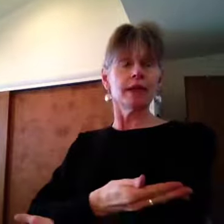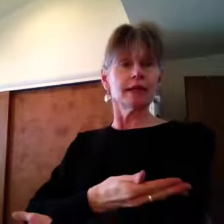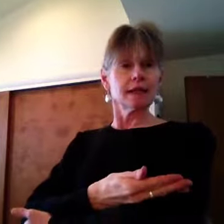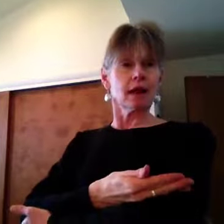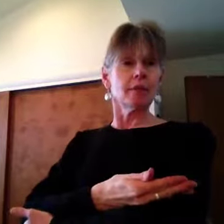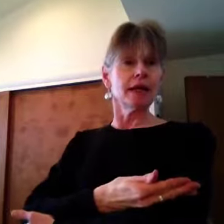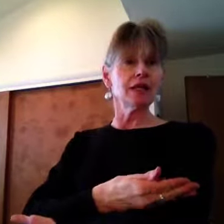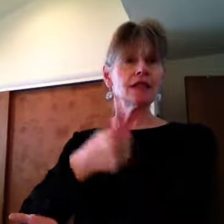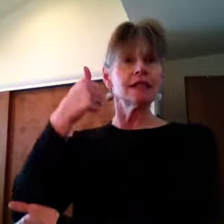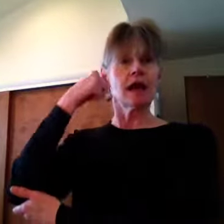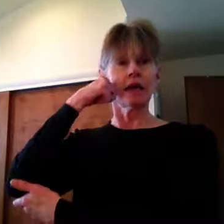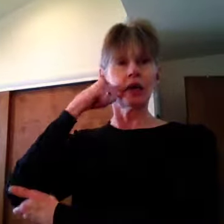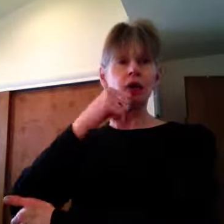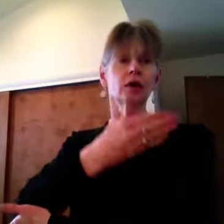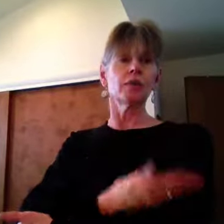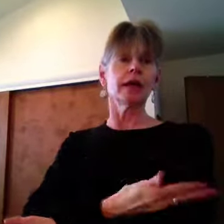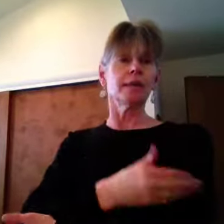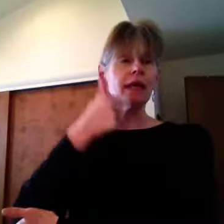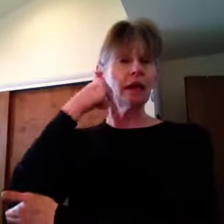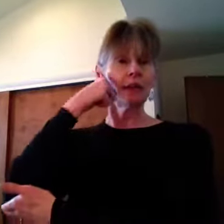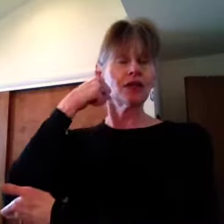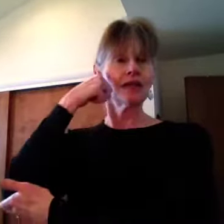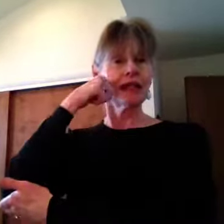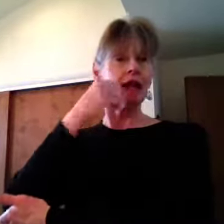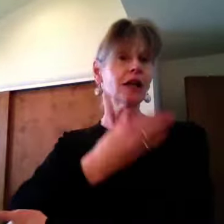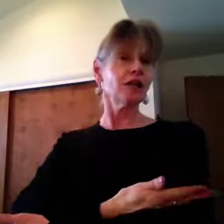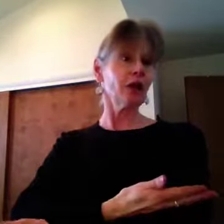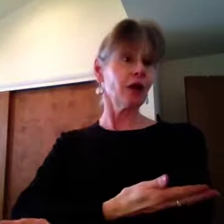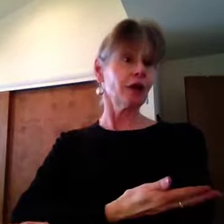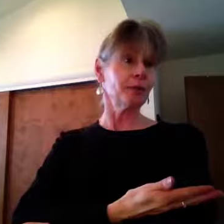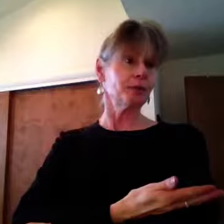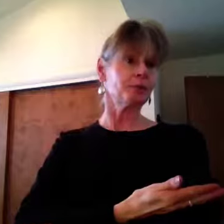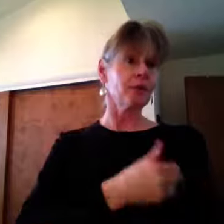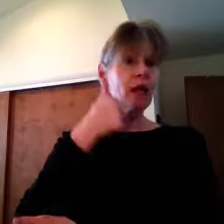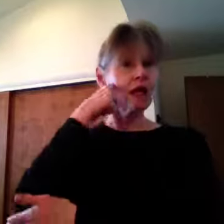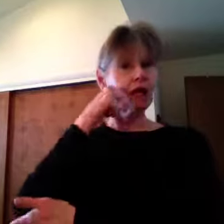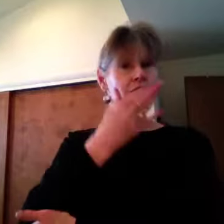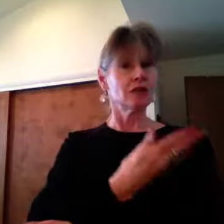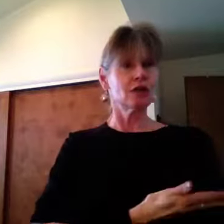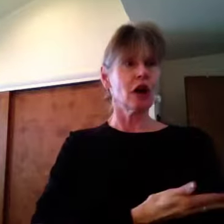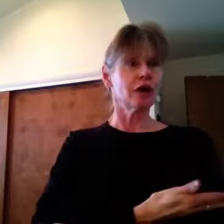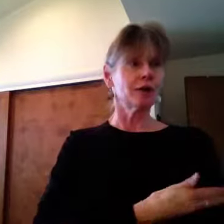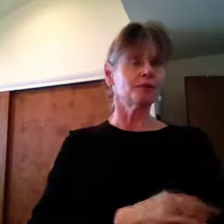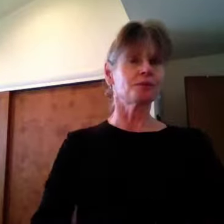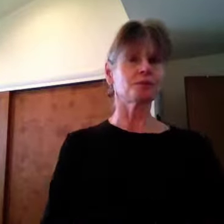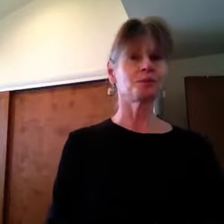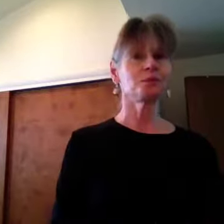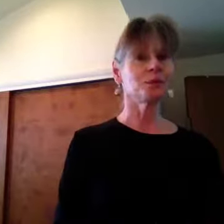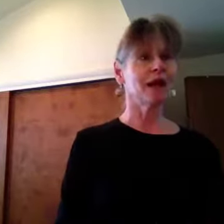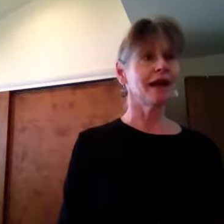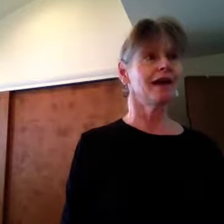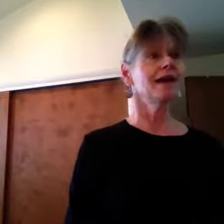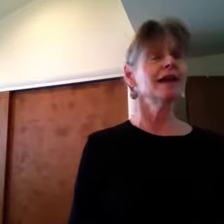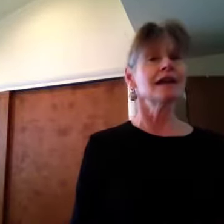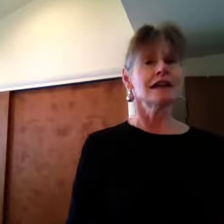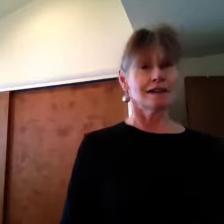It's a combination sign, girl baby, but you're saying daughter, daughter. Okay, so